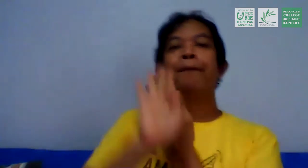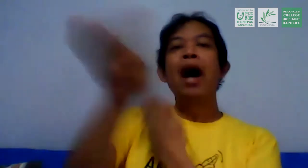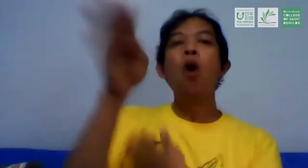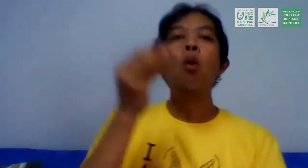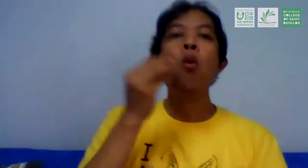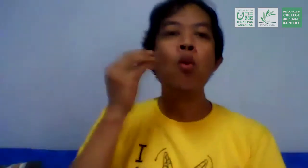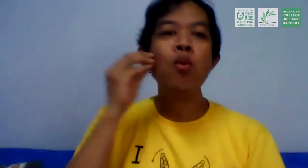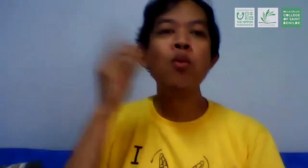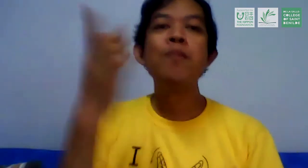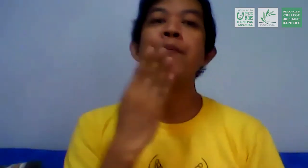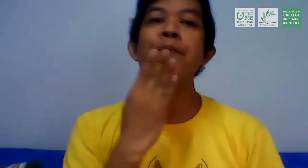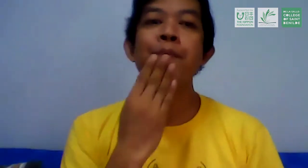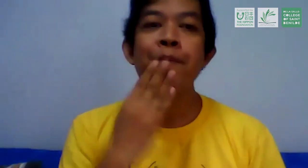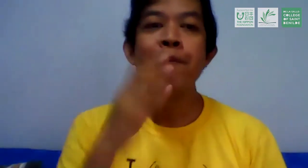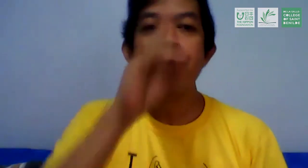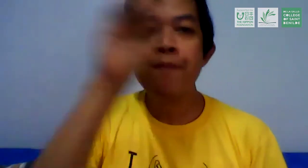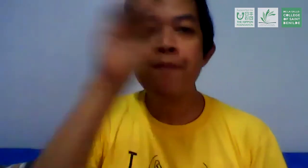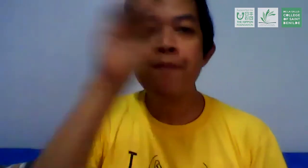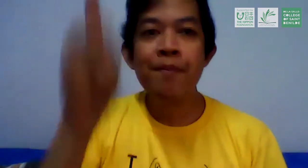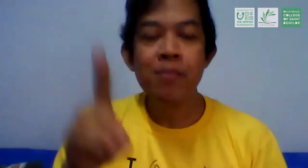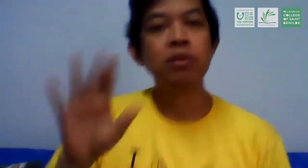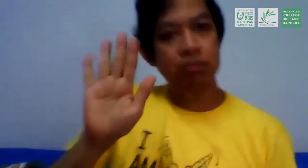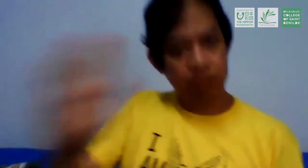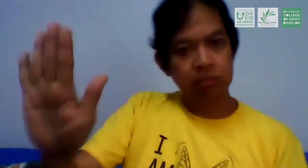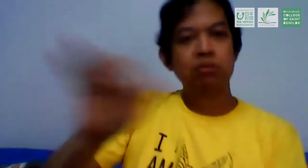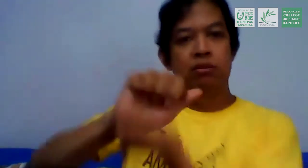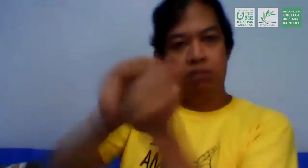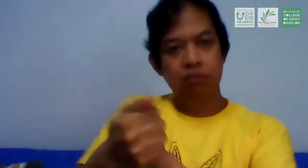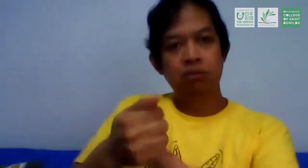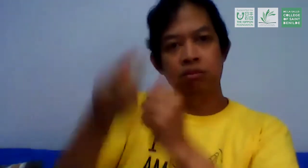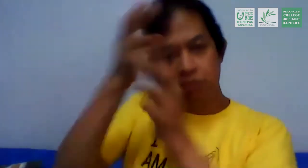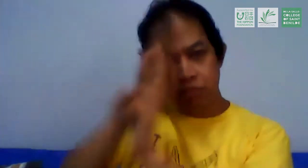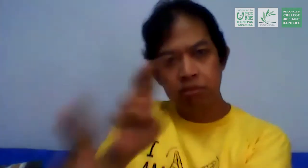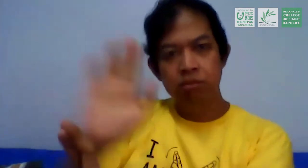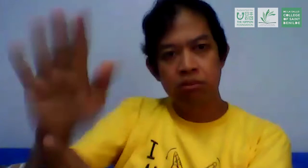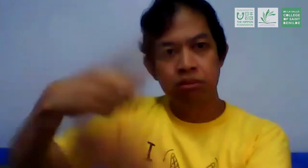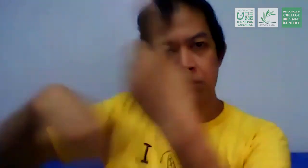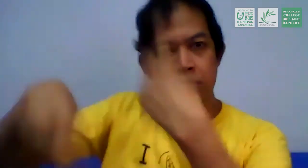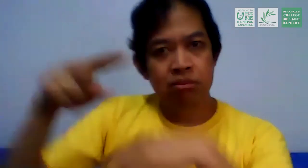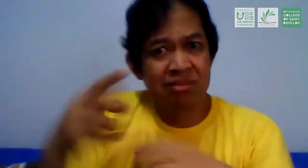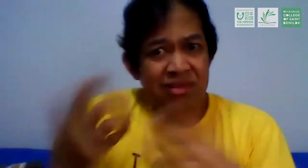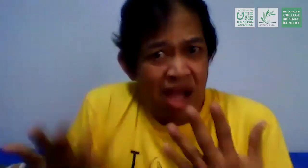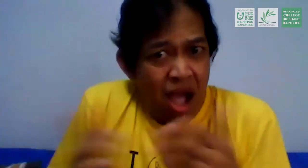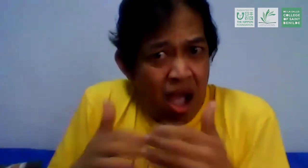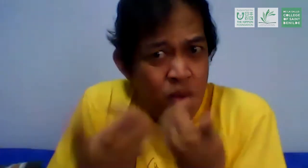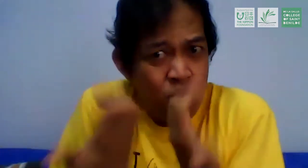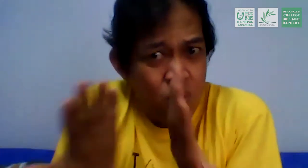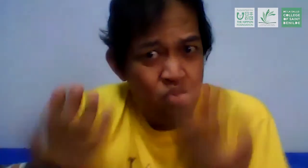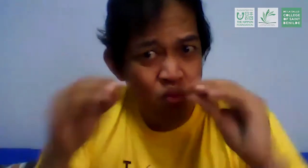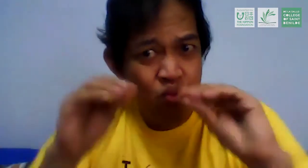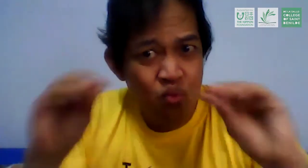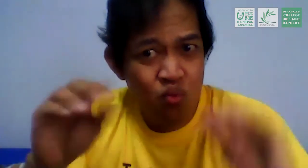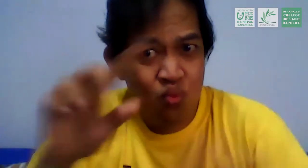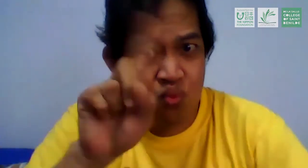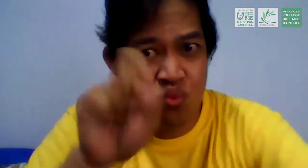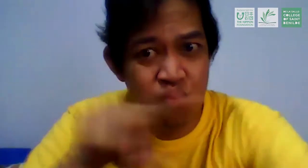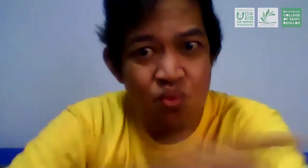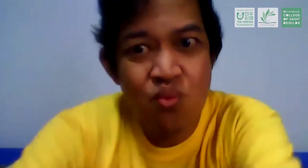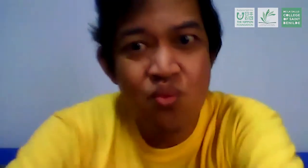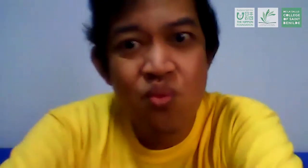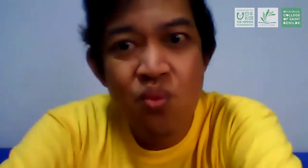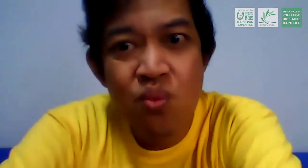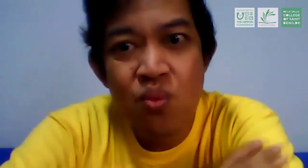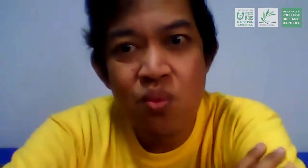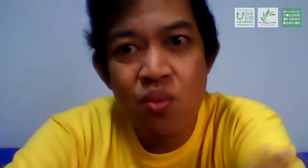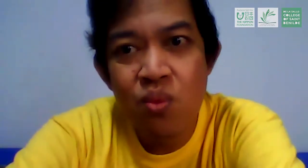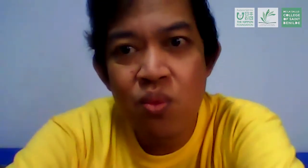And I think that's an appropriate way of approaching it. So if I were to go to Bacolod, then I would respect their signs and use their